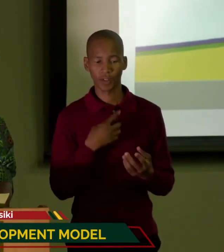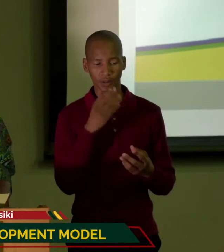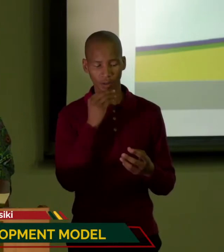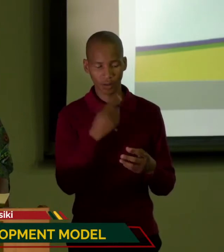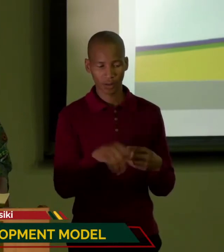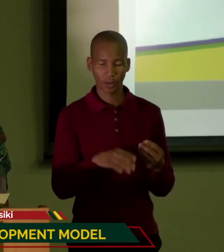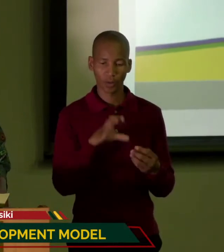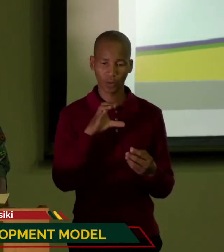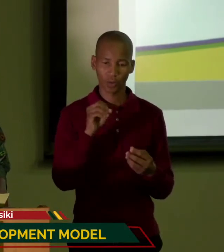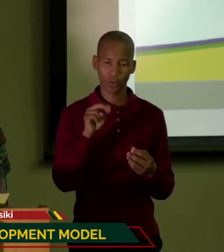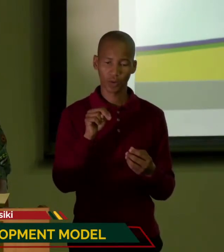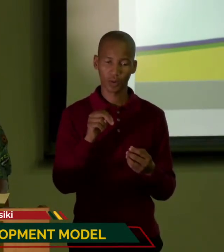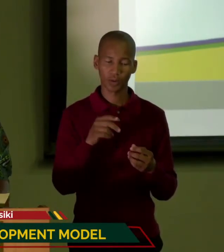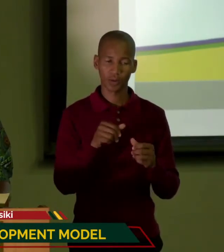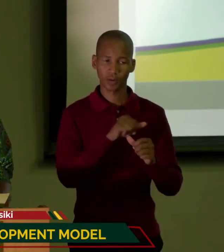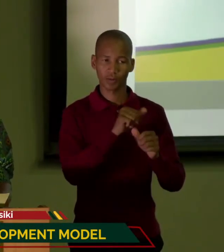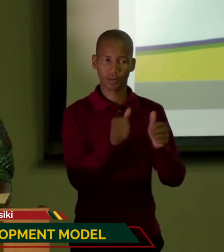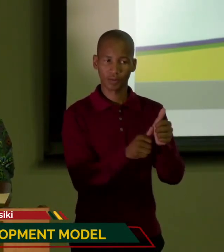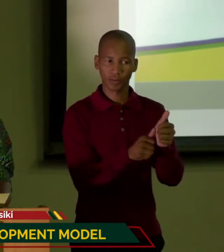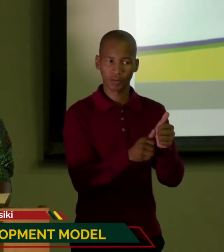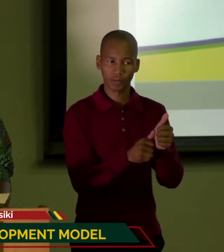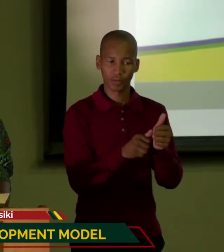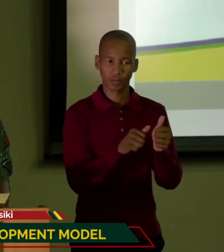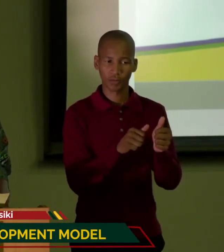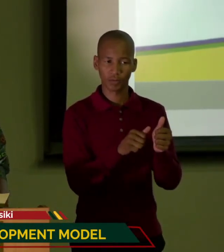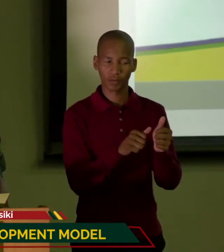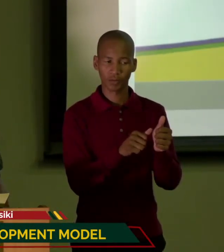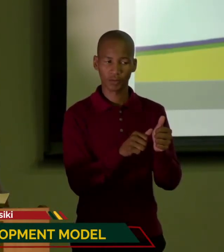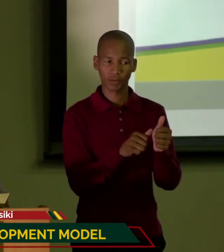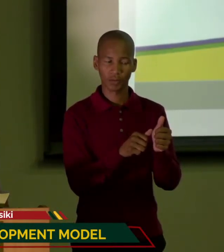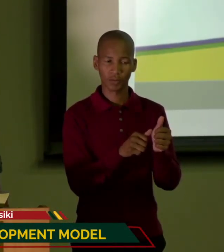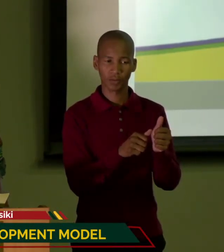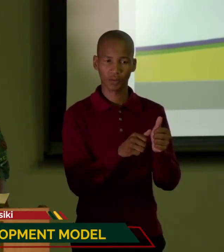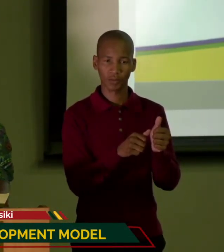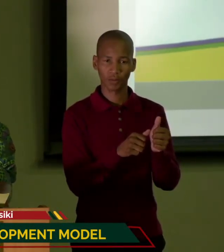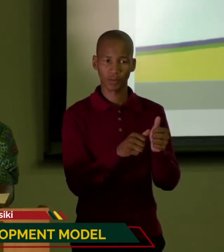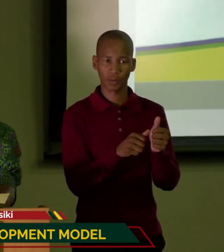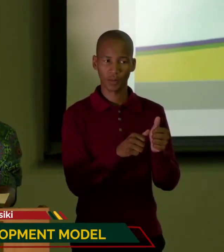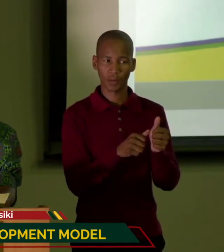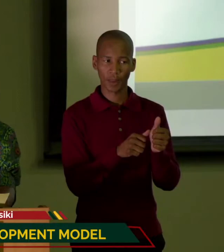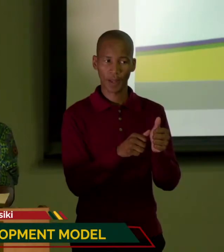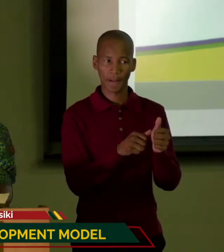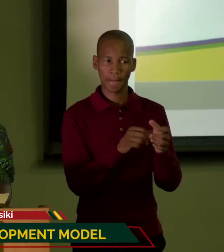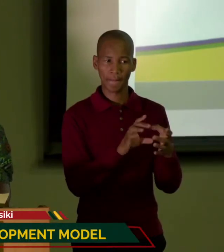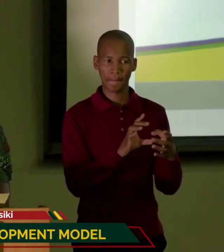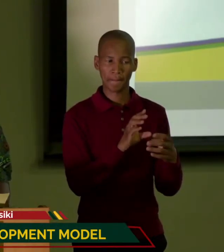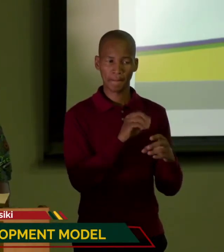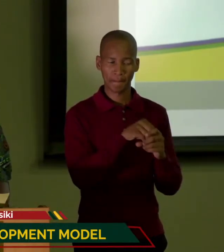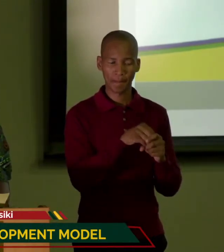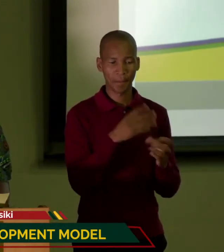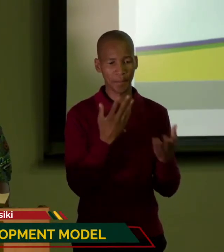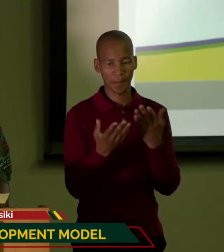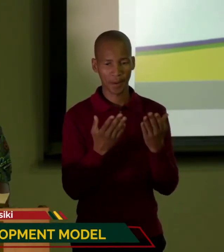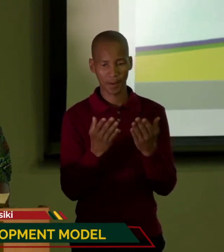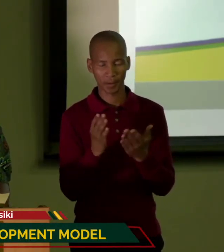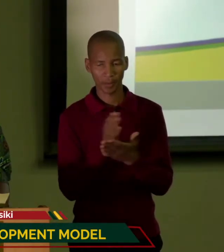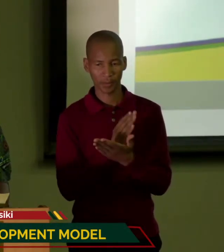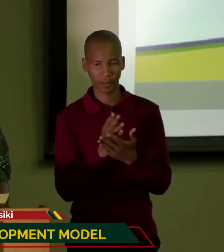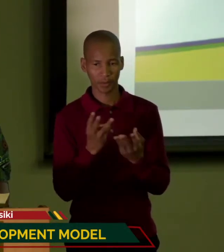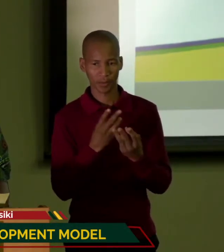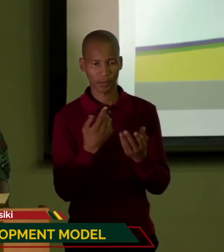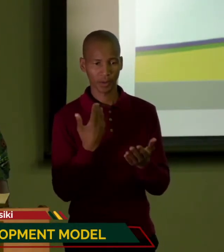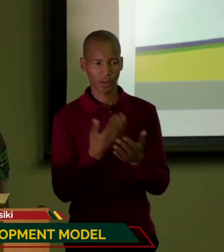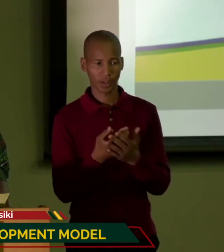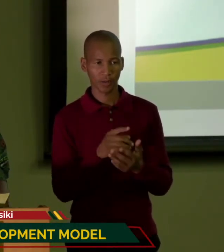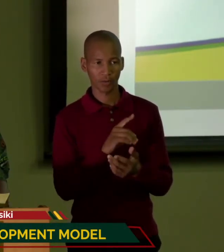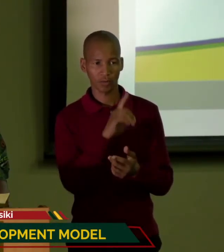about it stakeholder engagement mhlawumbi ke omnye umntu angafuna ukuba athi niqale